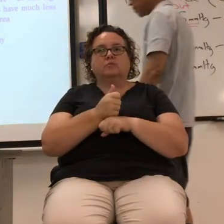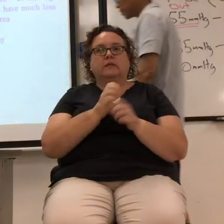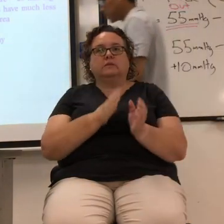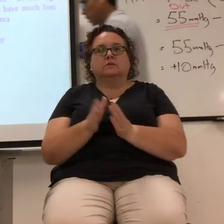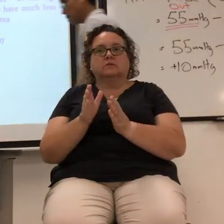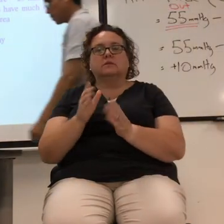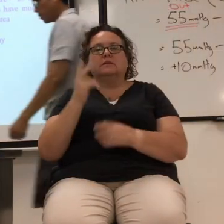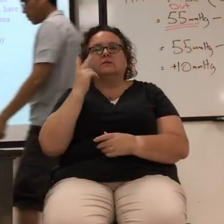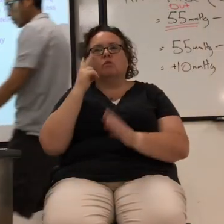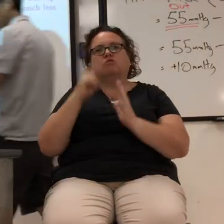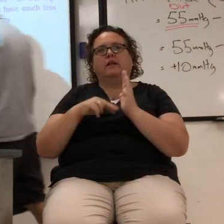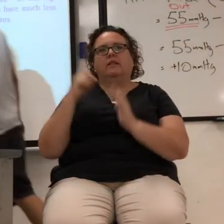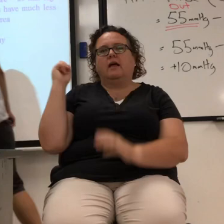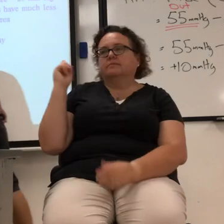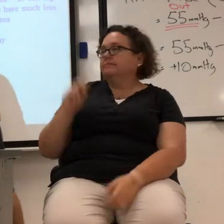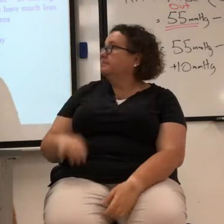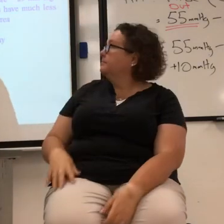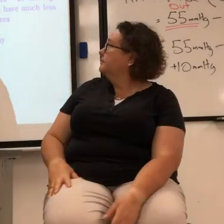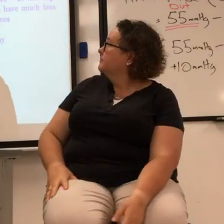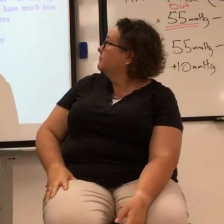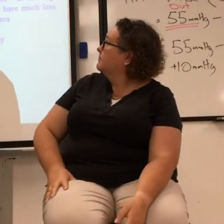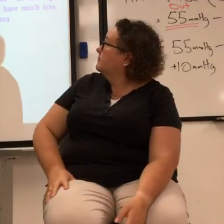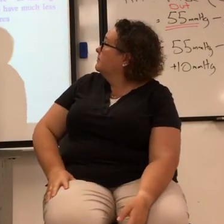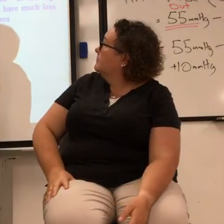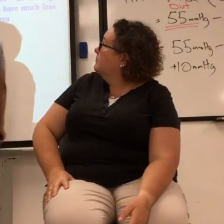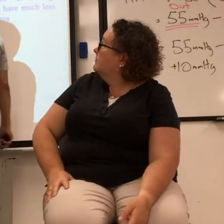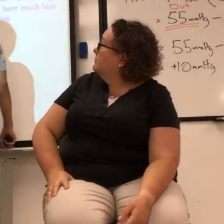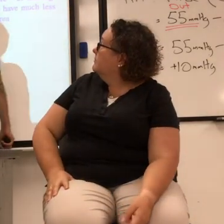Read the top of the slide there.